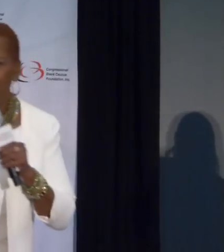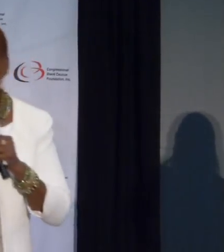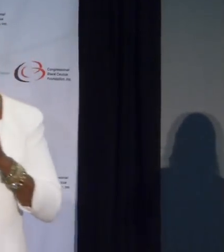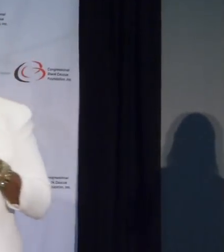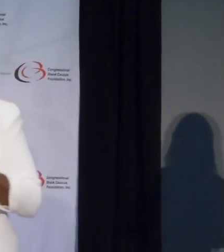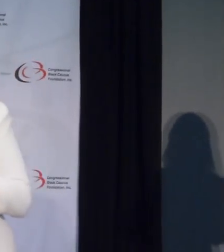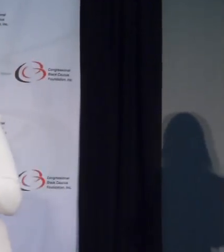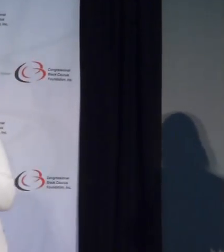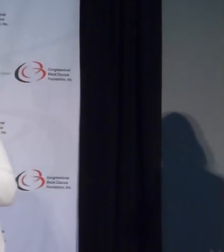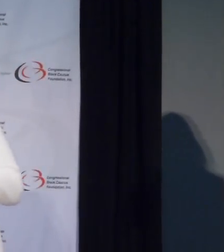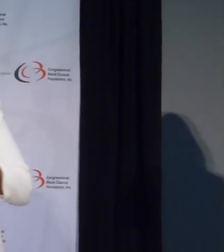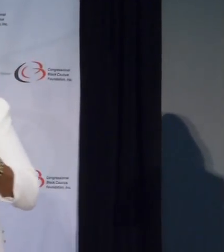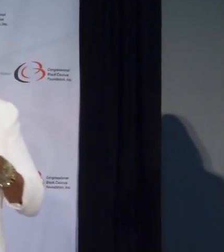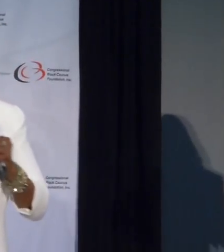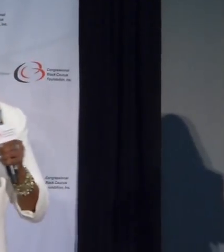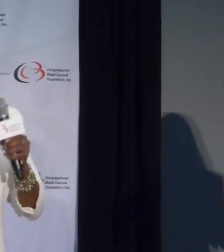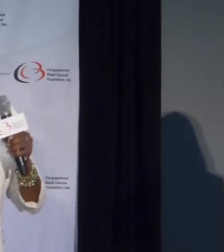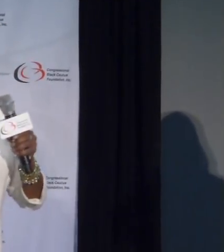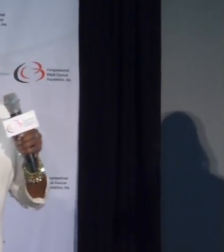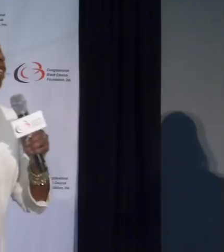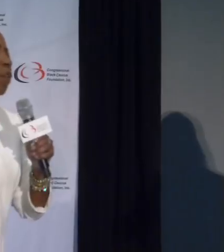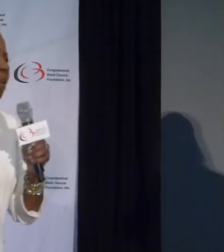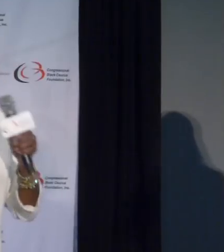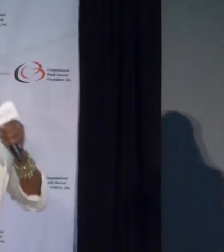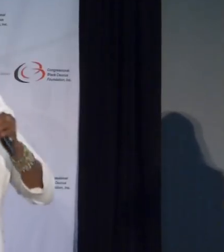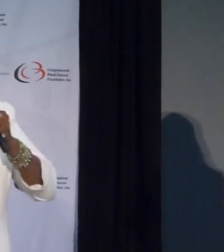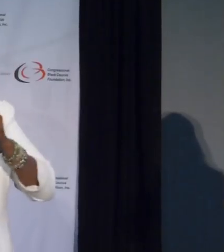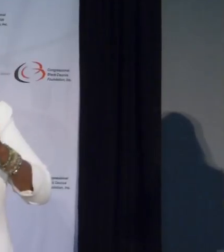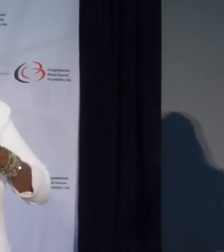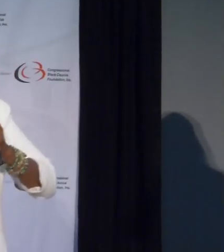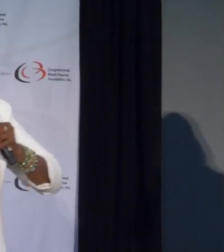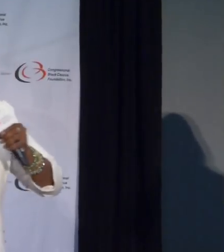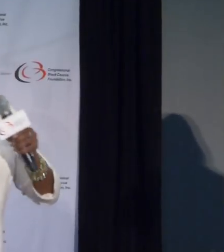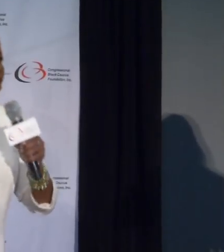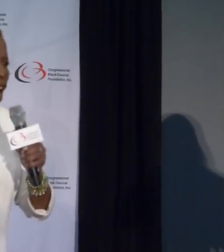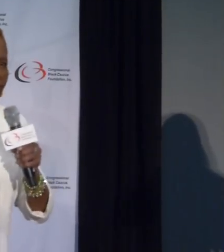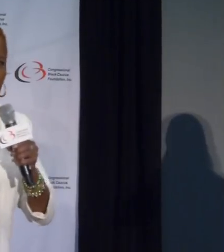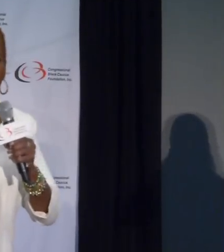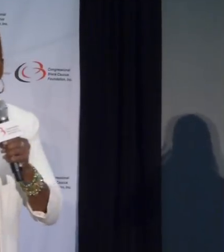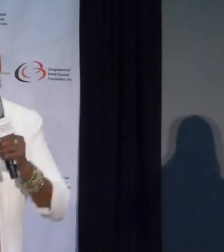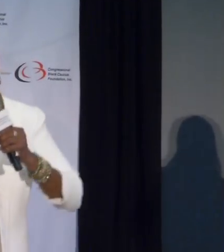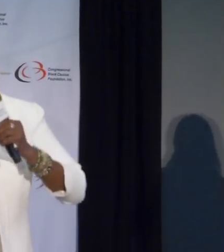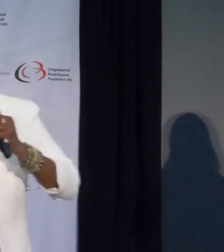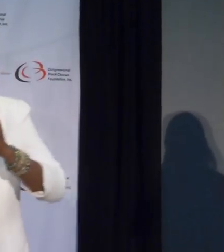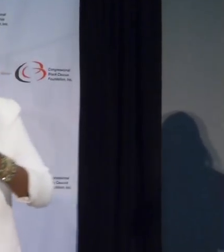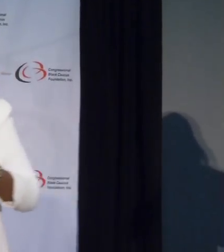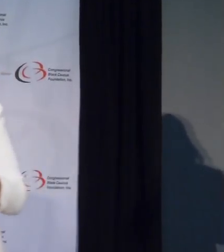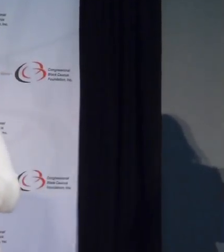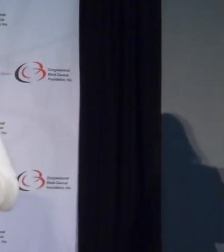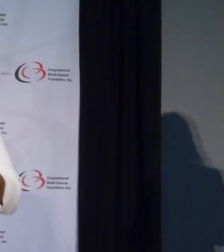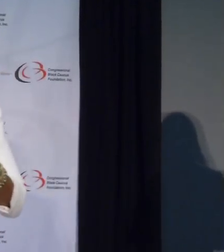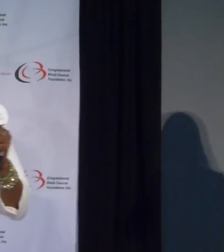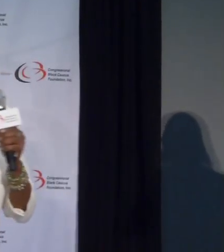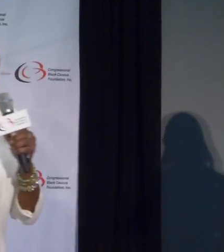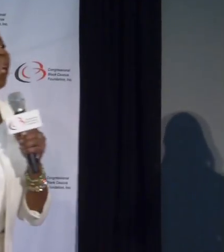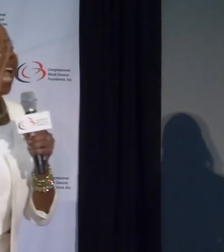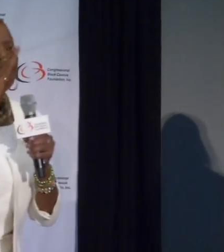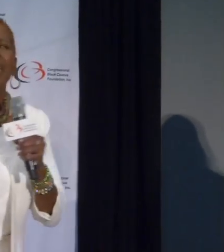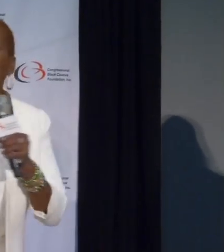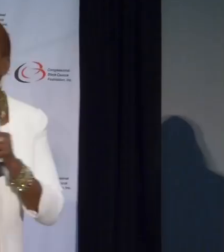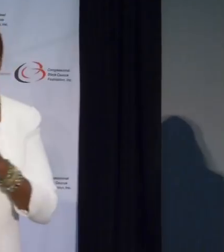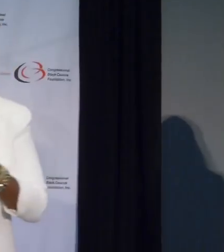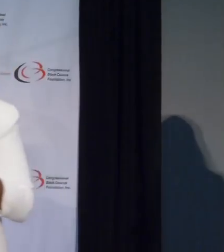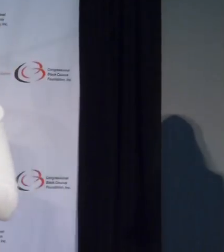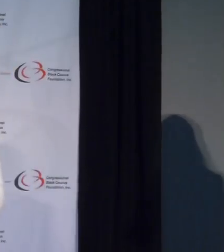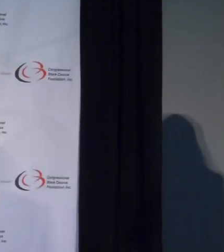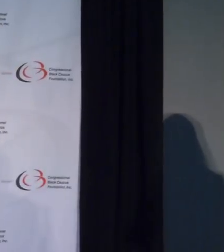and a weeping. And I believe that whenever you're crying, whenever you're weeping, whenever you're sad, you're sorrowful, you're upset, give yourself permission to do it, but have